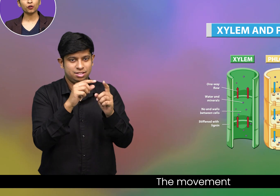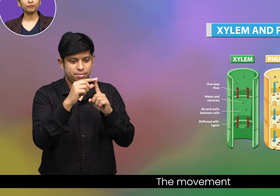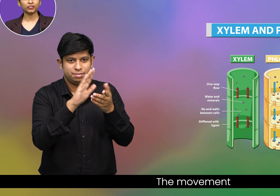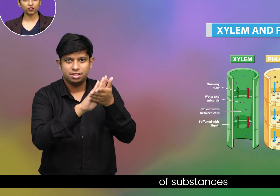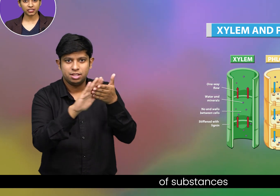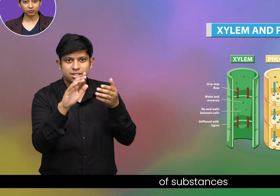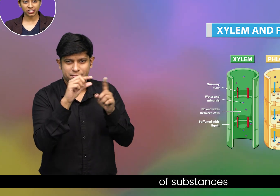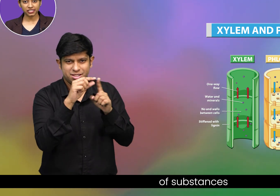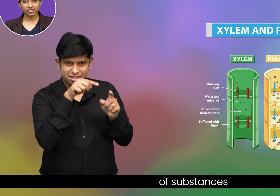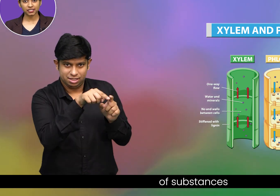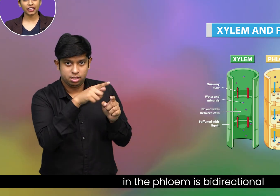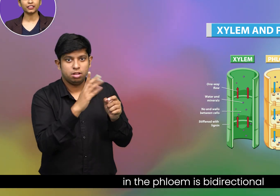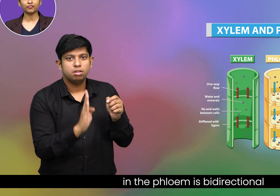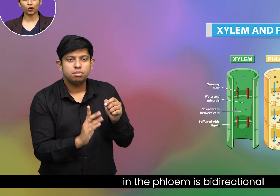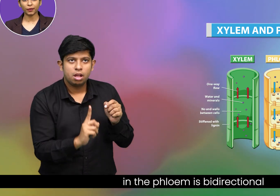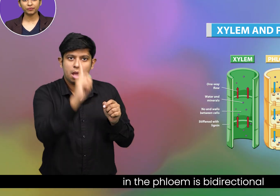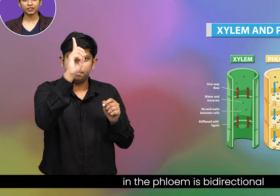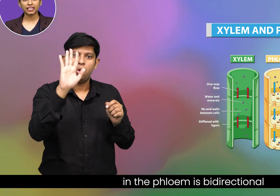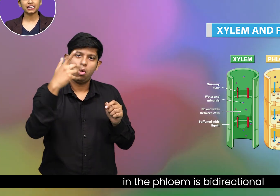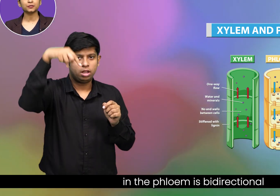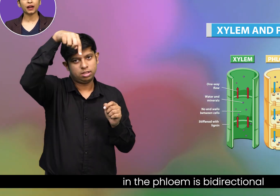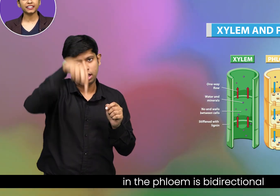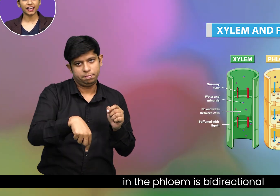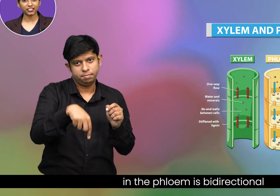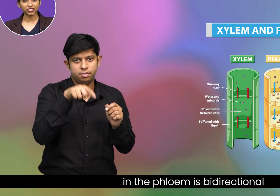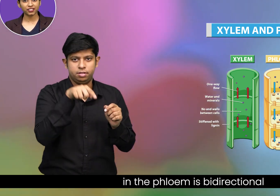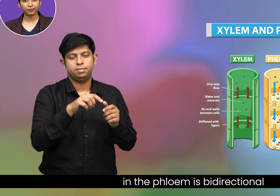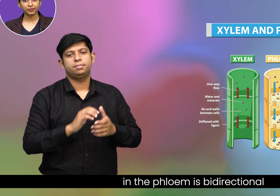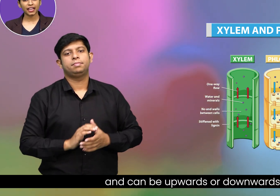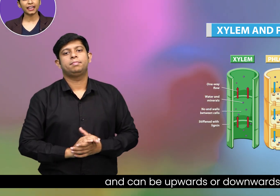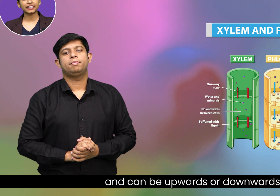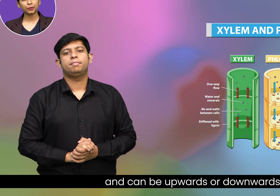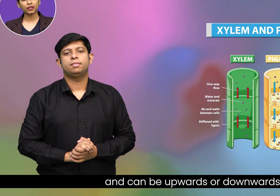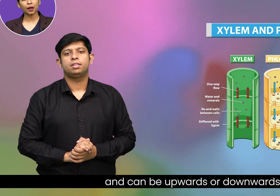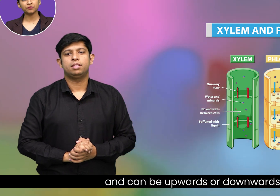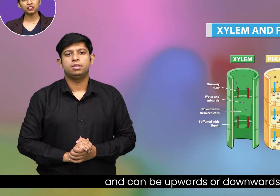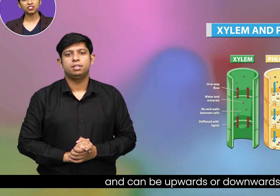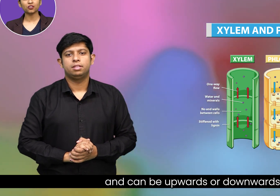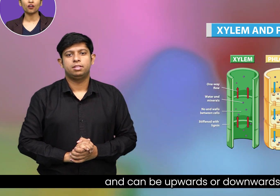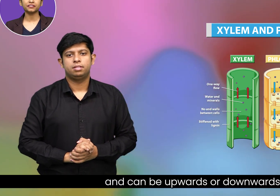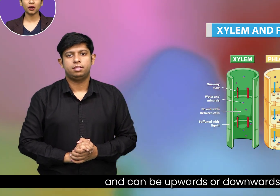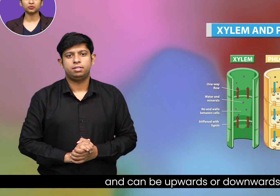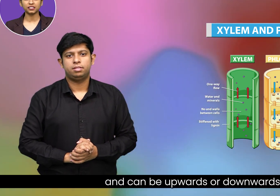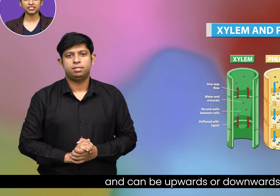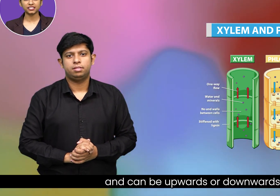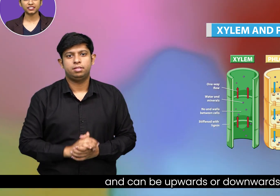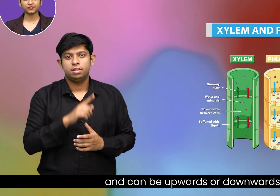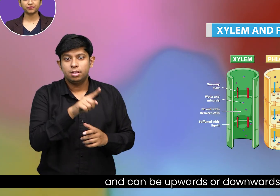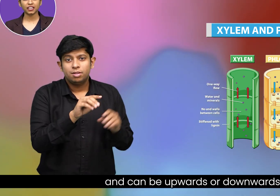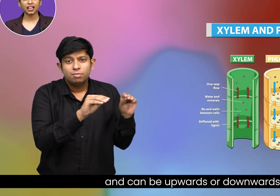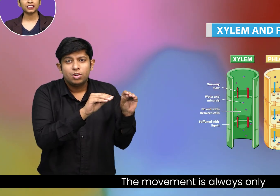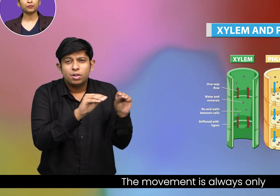The movement of substances in the phloem is bidirectional and can be upwards or